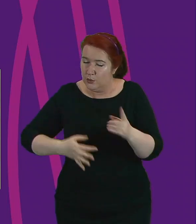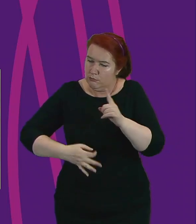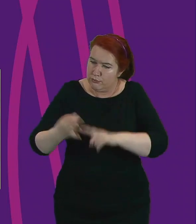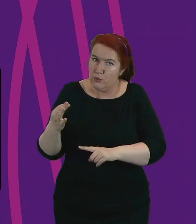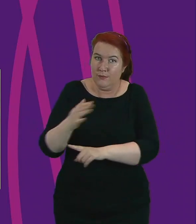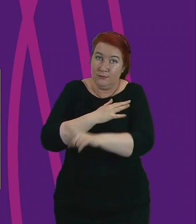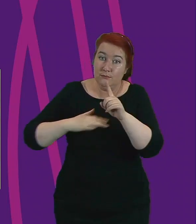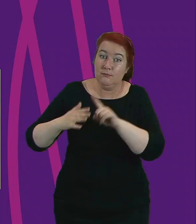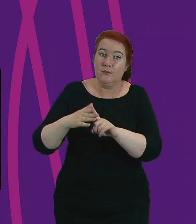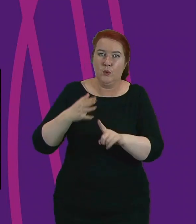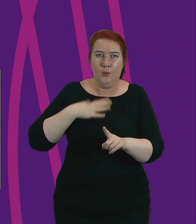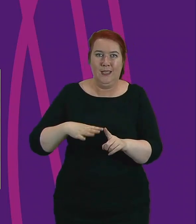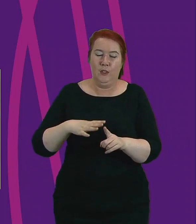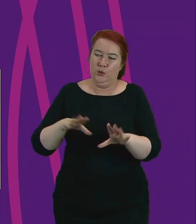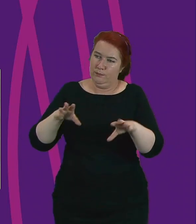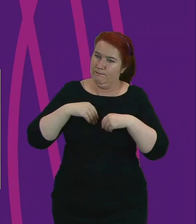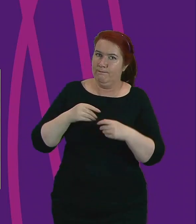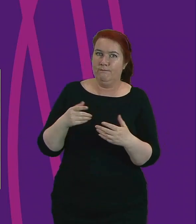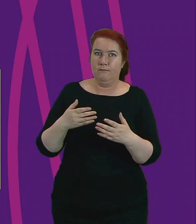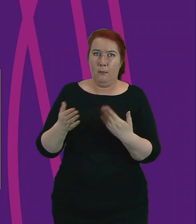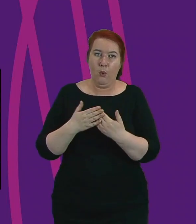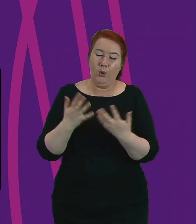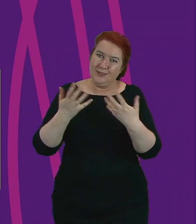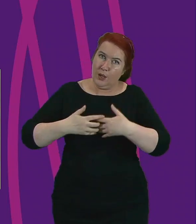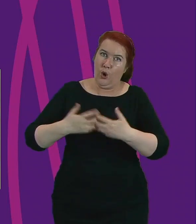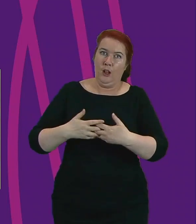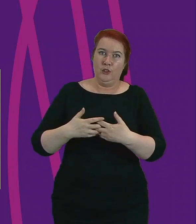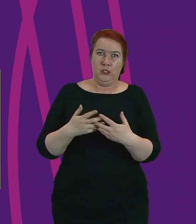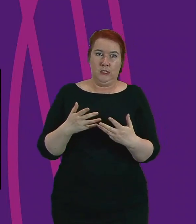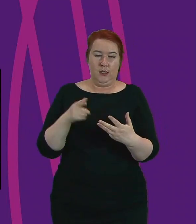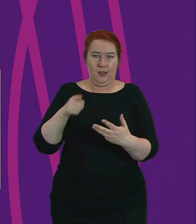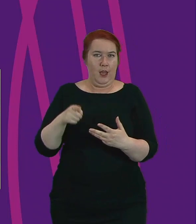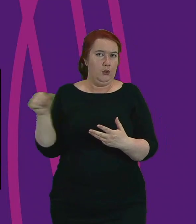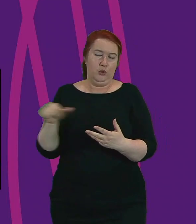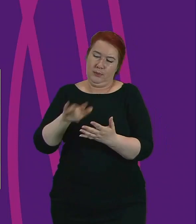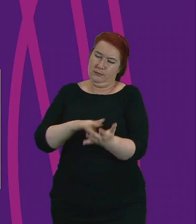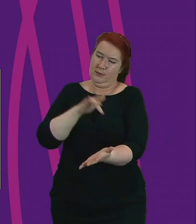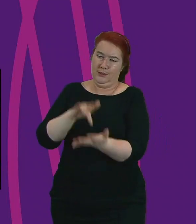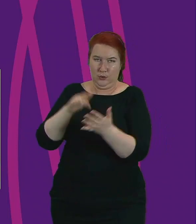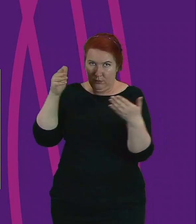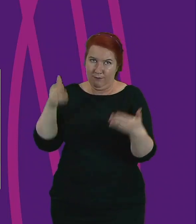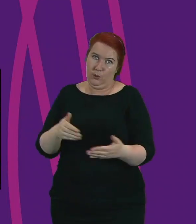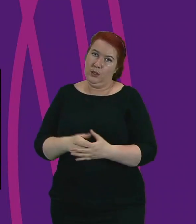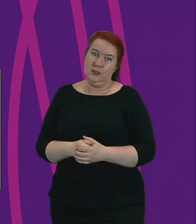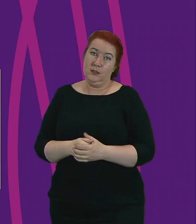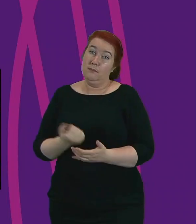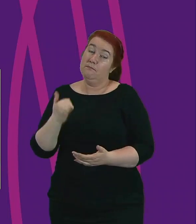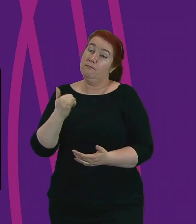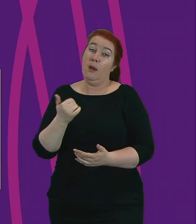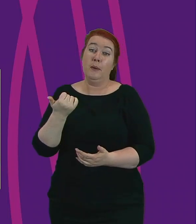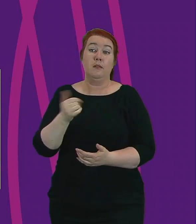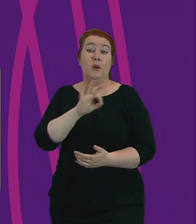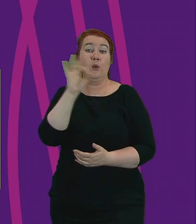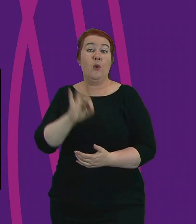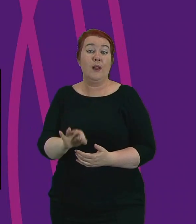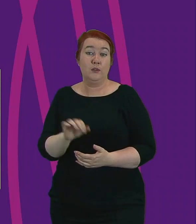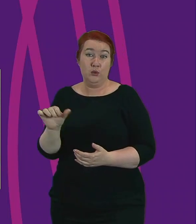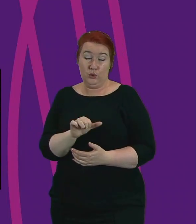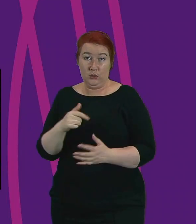The adoption of technology is the first crucial step that must be front and centre. But perhaps the question we should ask is whether it should have taken a